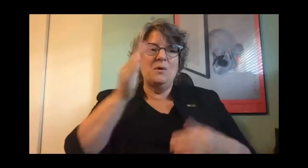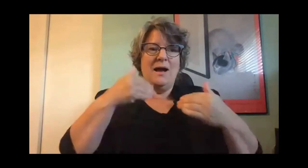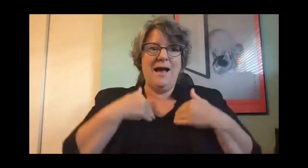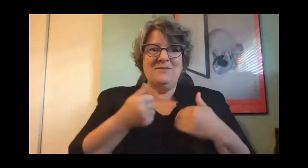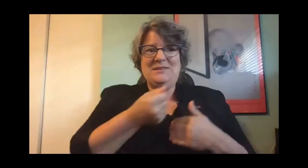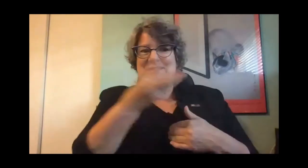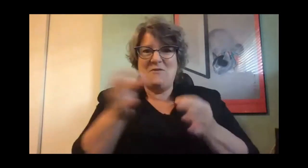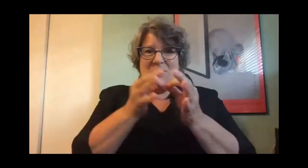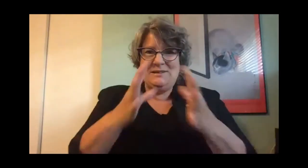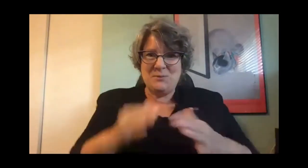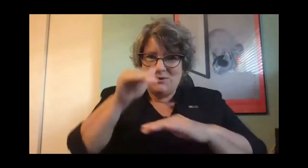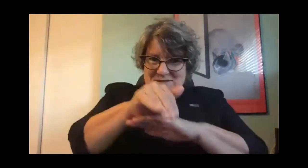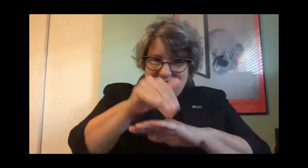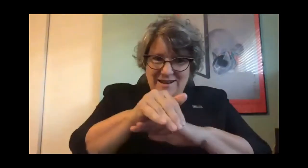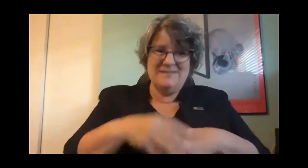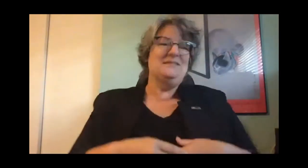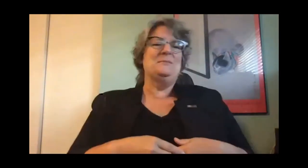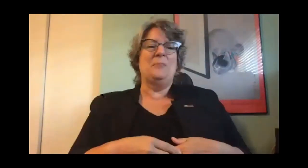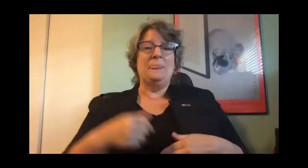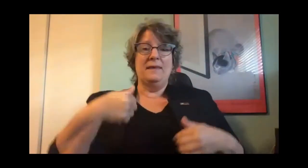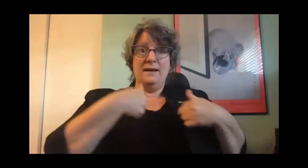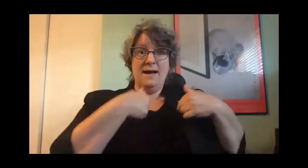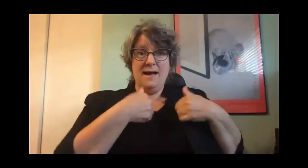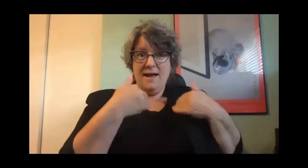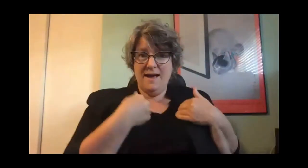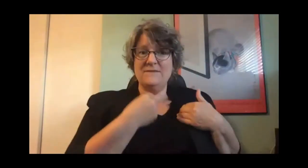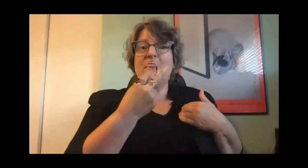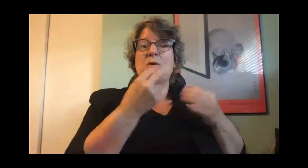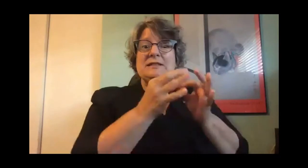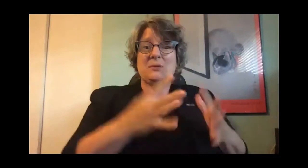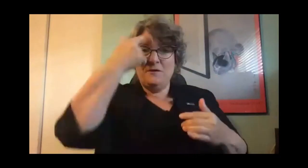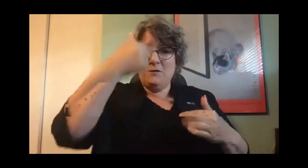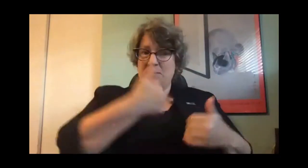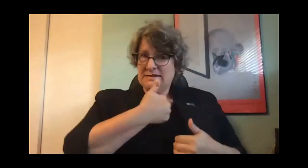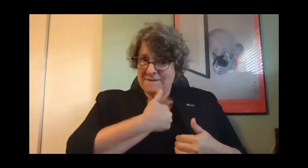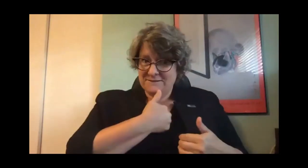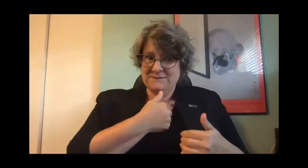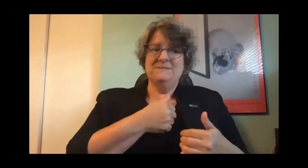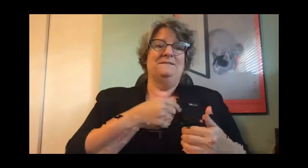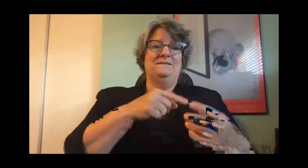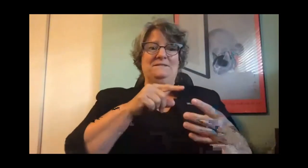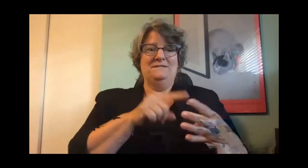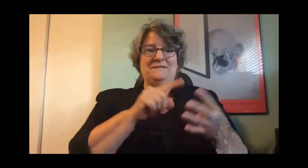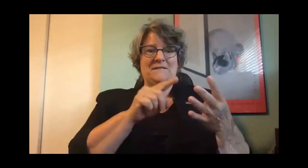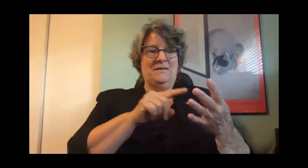about how we will be communicating with the interpreters this evening. I have a voice interpreter for me right